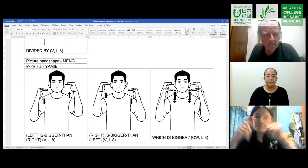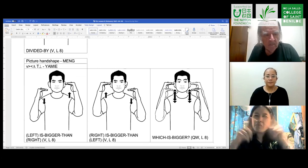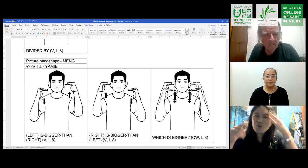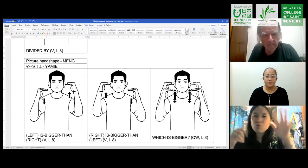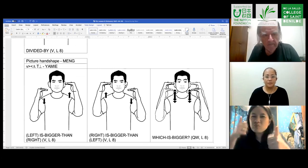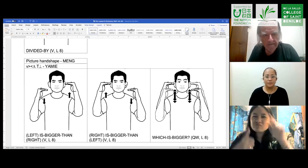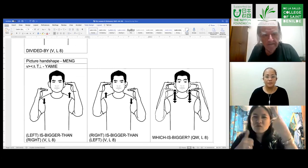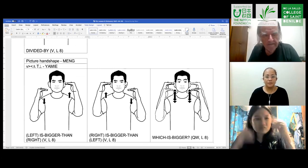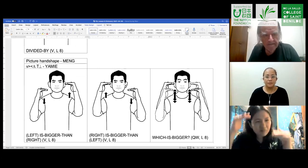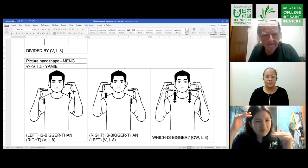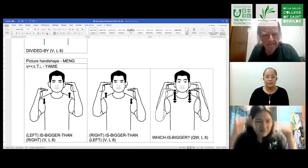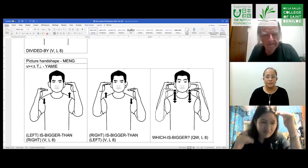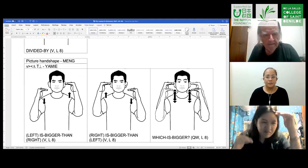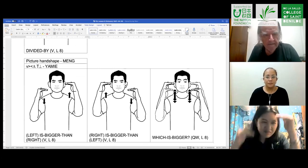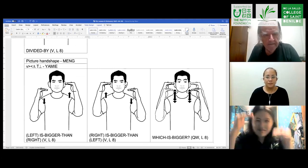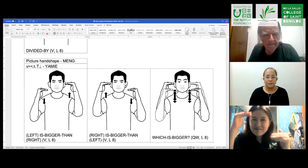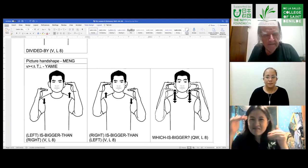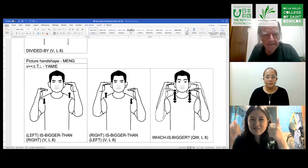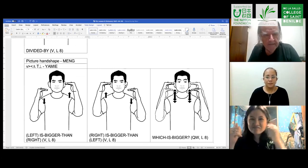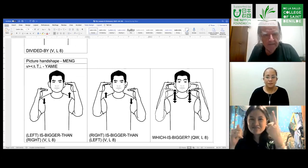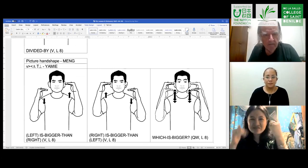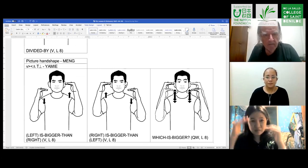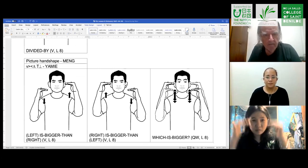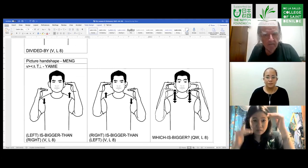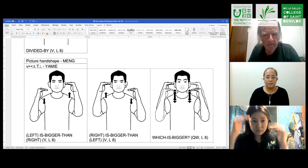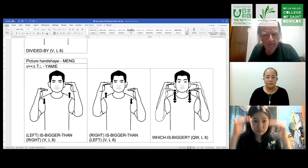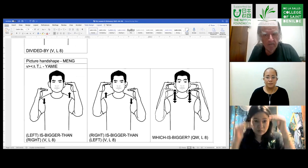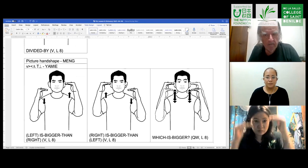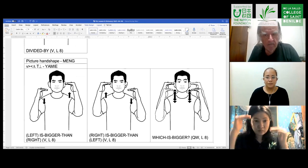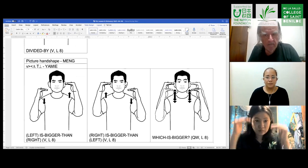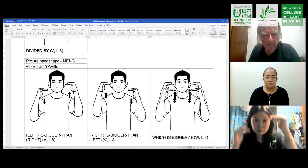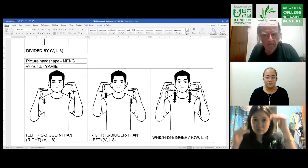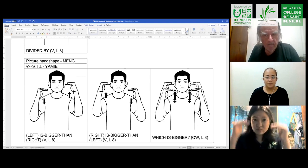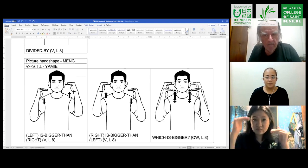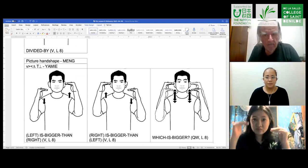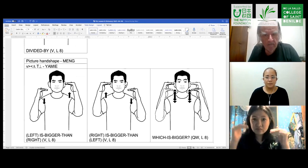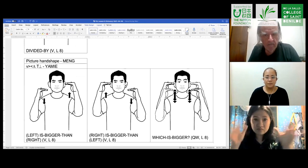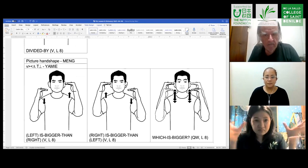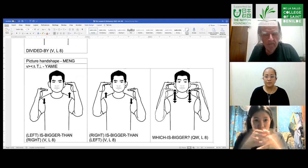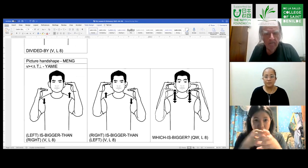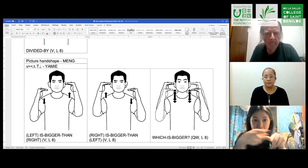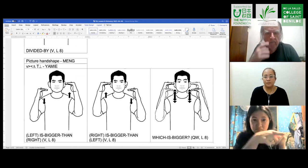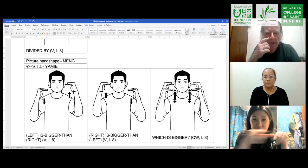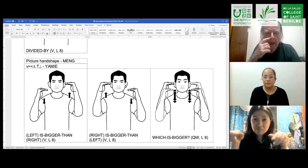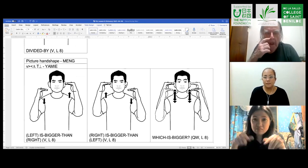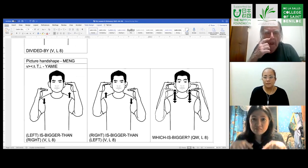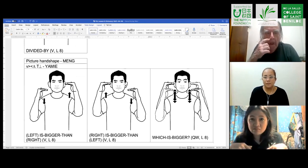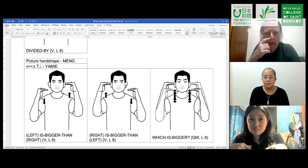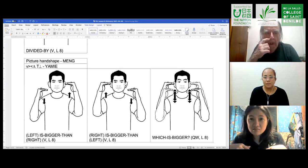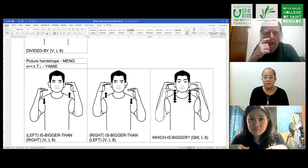tapered B, but I'm not sure which one is going to go first since